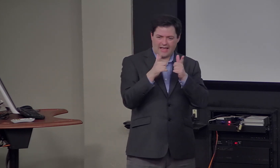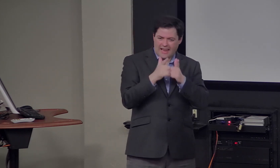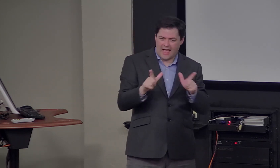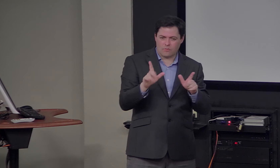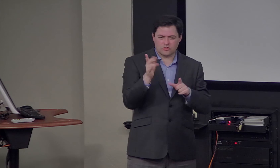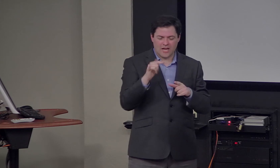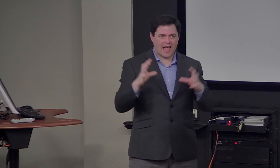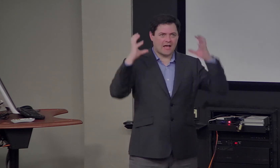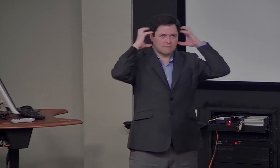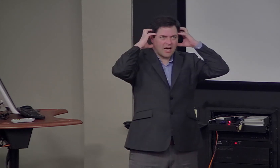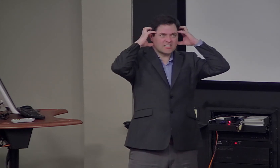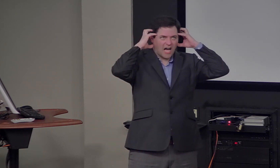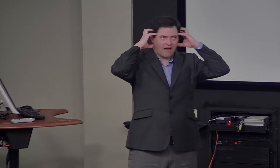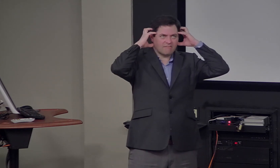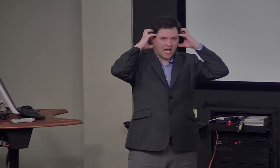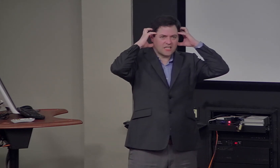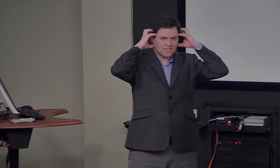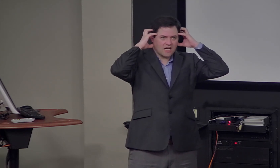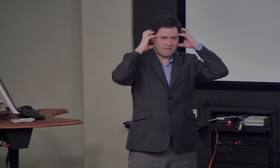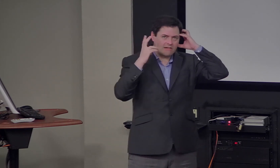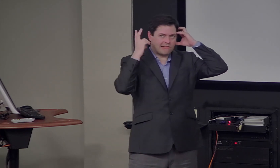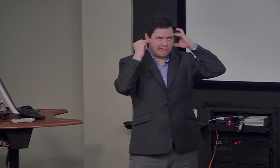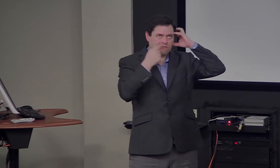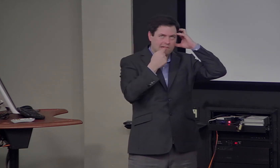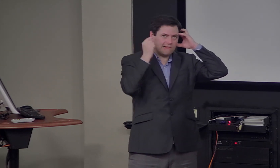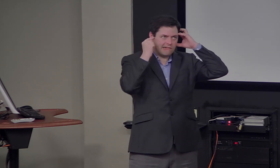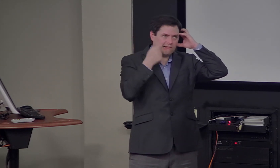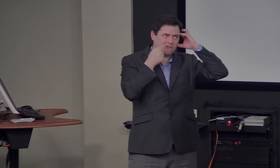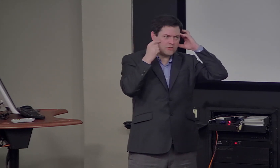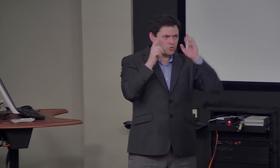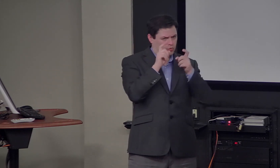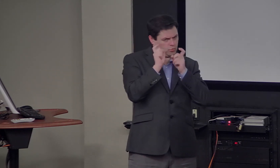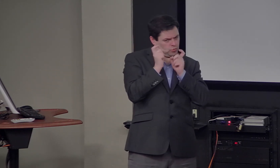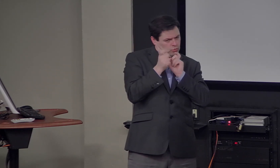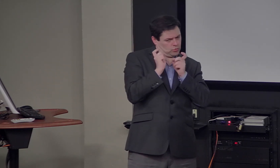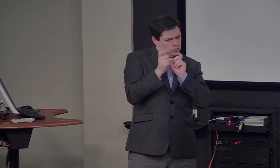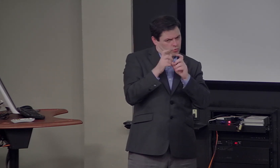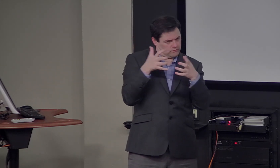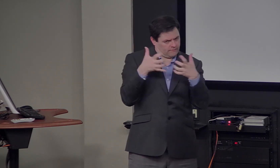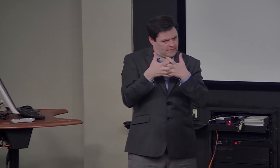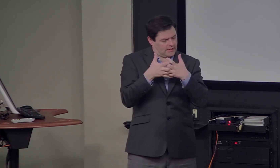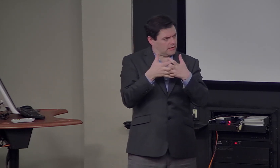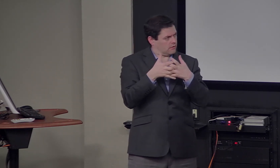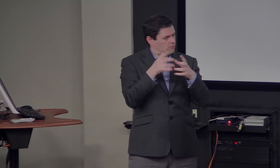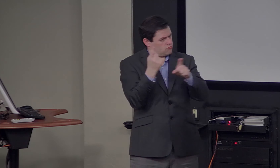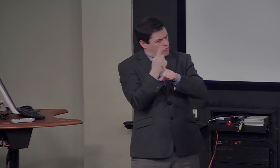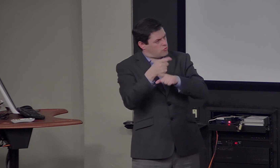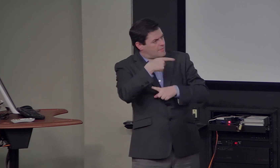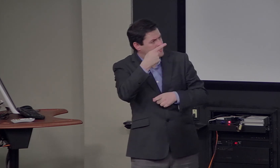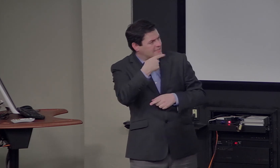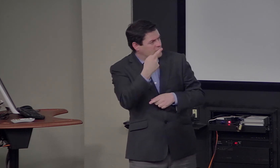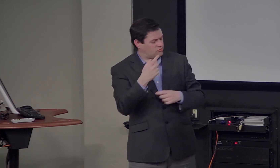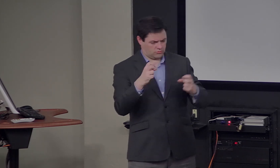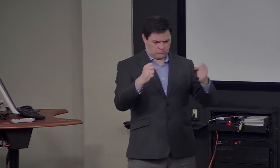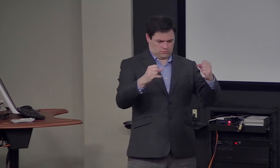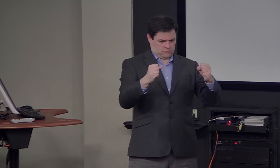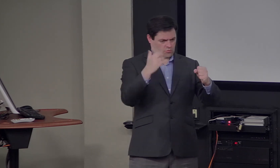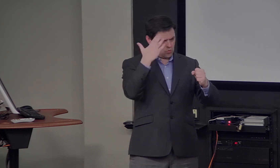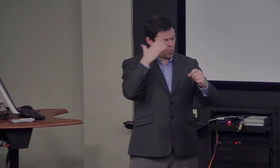provides input to language and the ability to use language to help you modify the language to make sure you're pronouncing it the